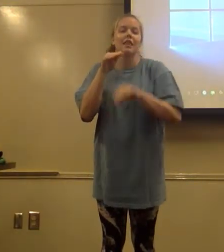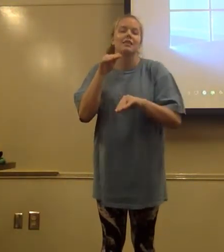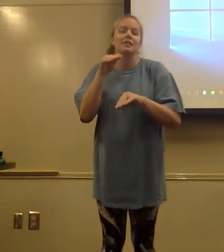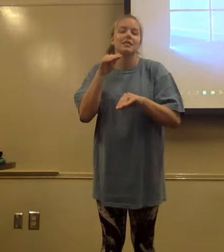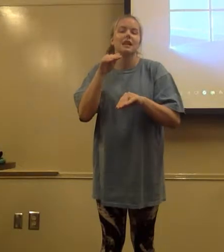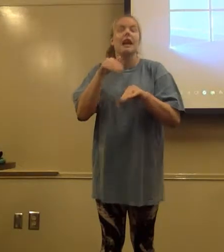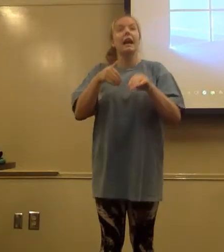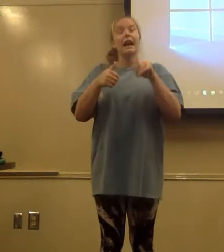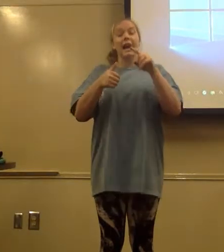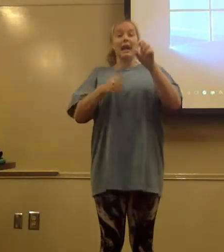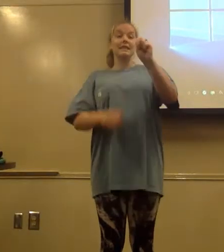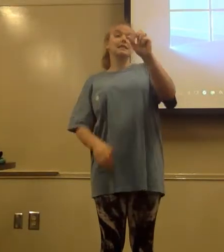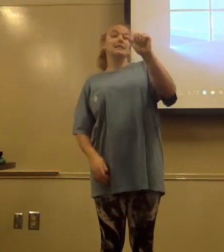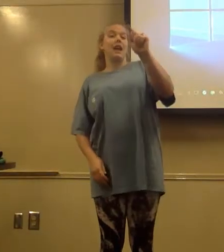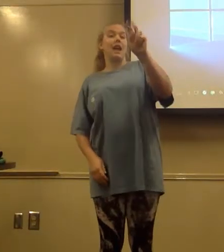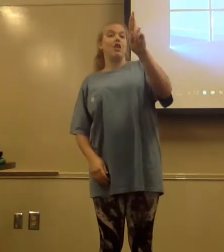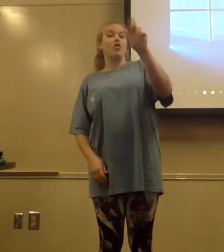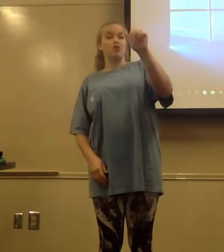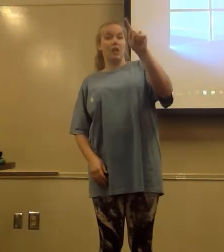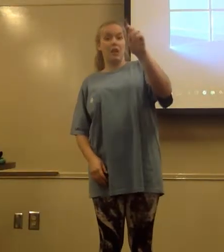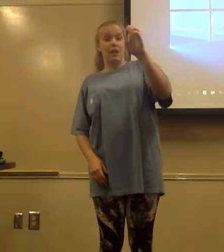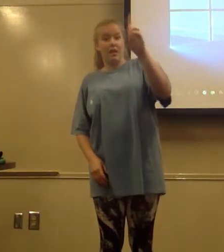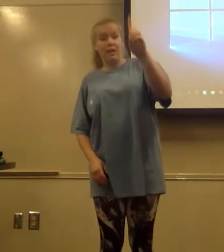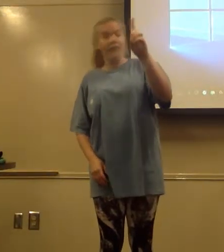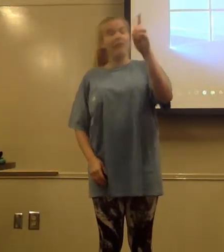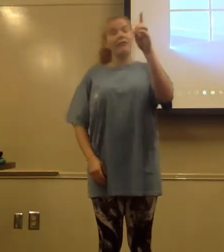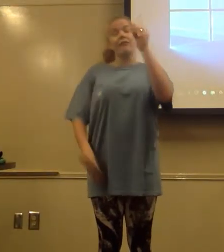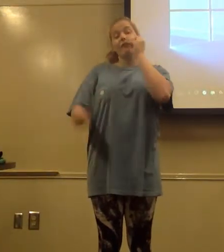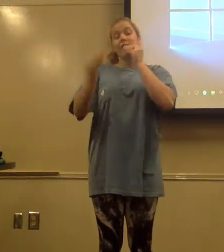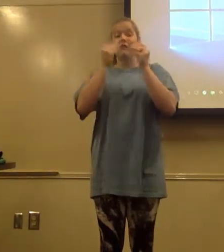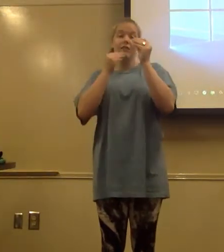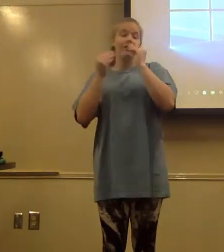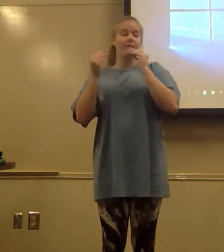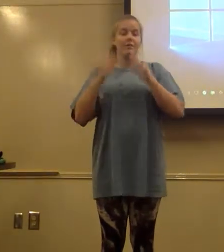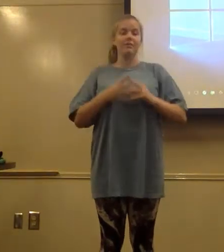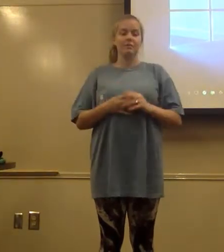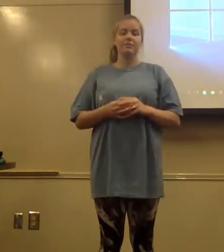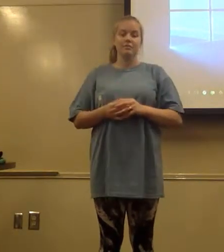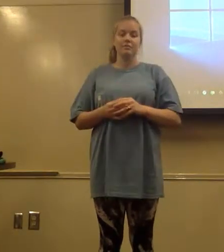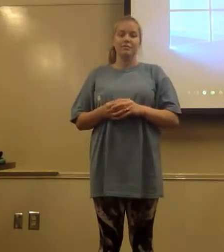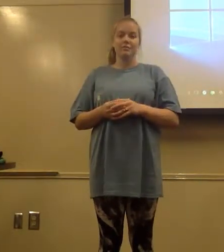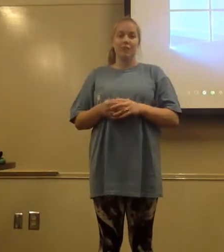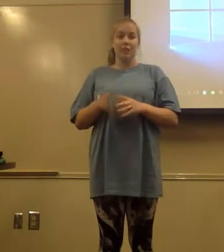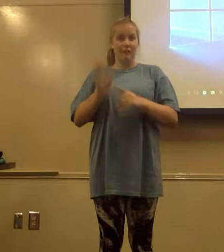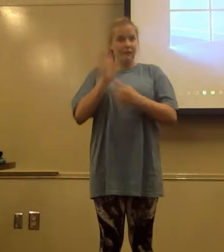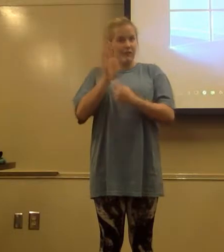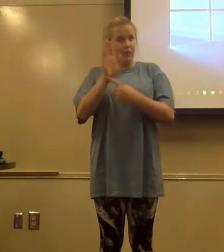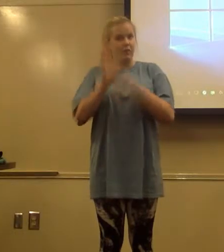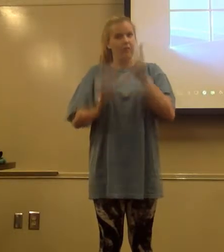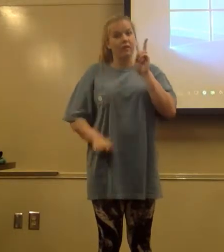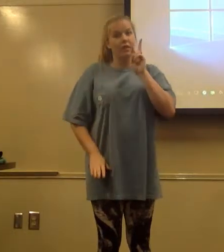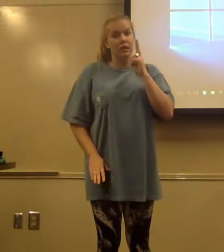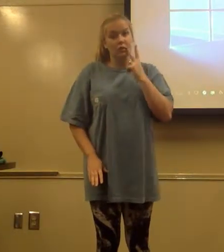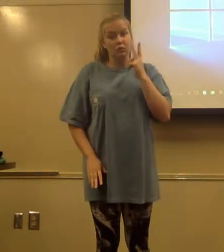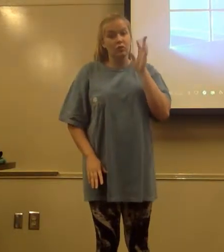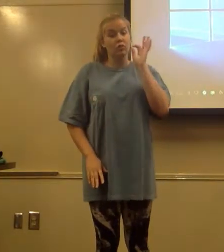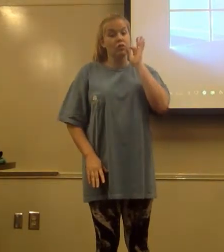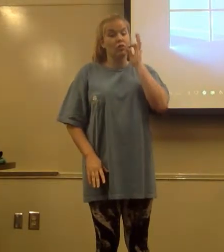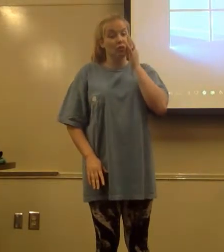mention foods because that's too politically unpalatable. But they'll mention vegetables, they'll mention fruits. Well, they'll mention fruits and vegetables because it's an eat